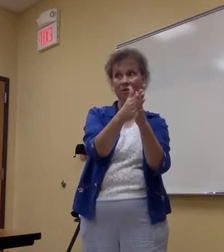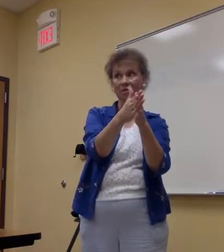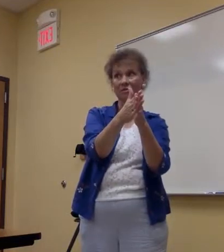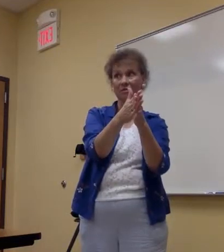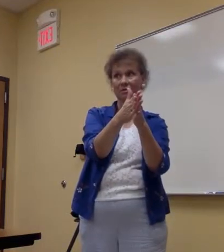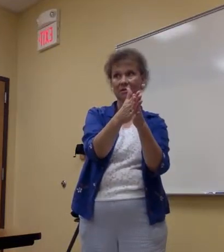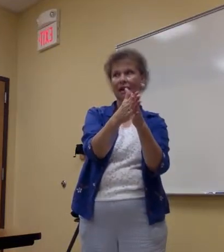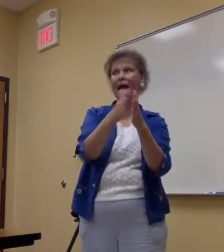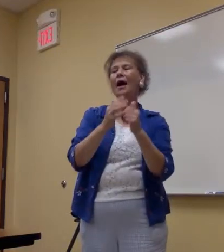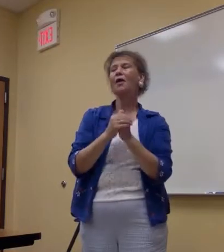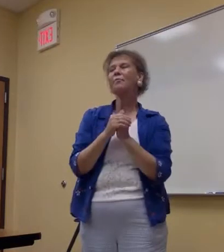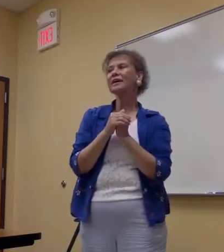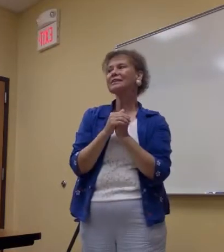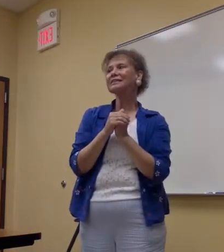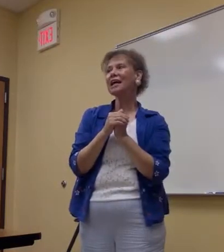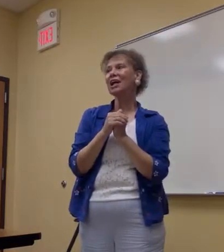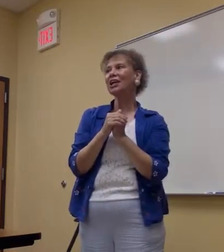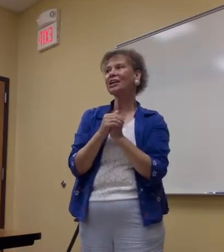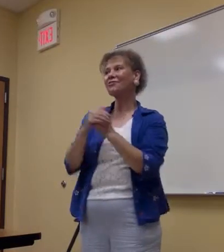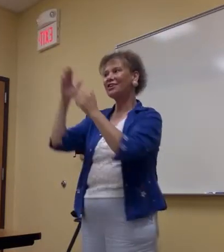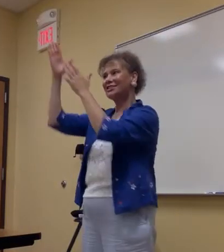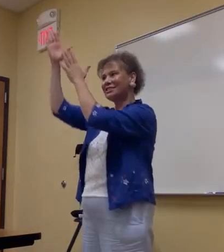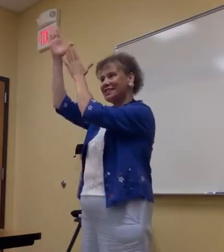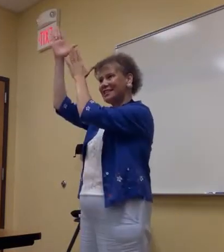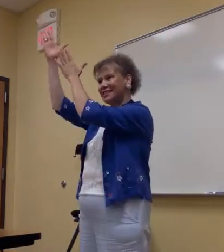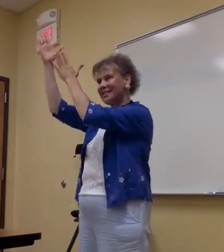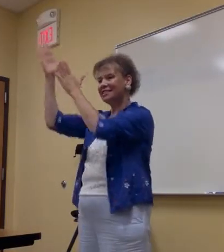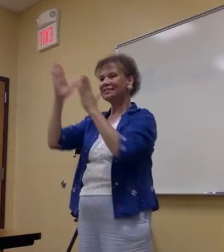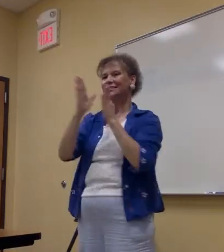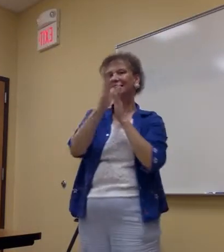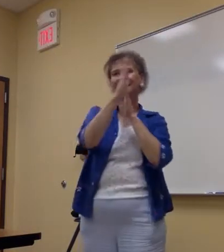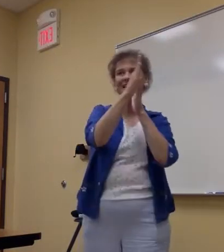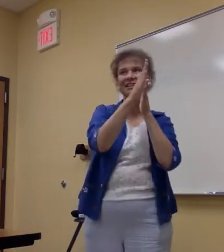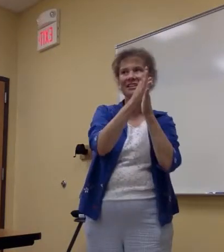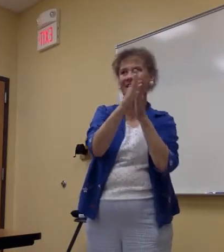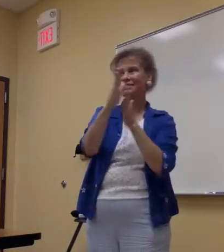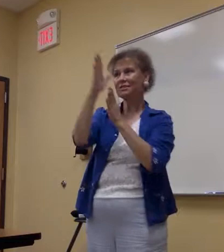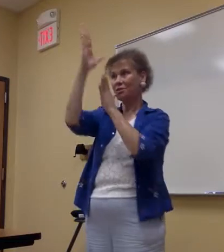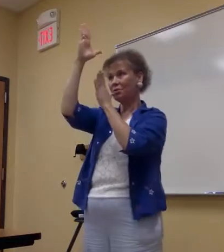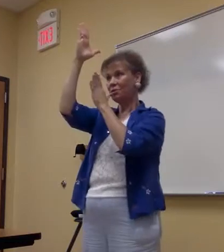to tell if it's this, this, or this?